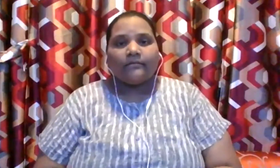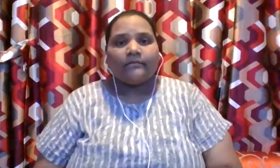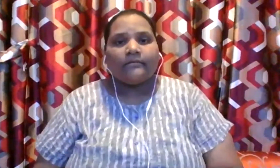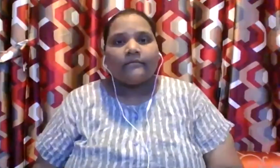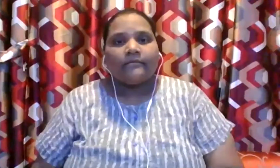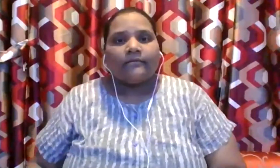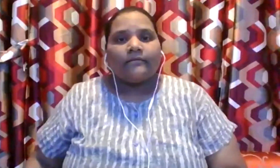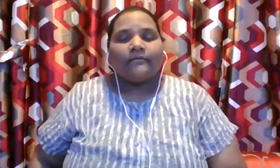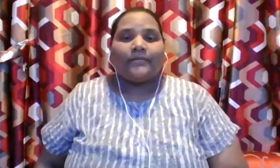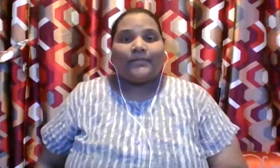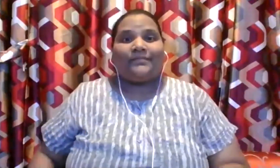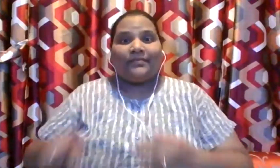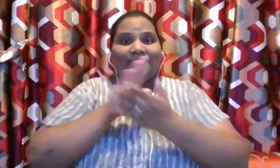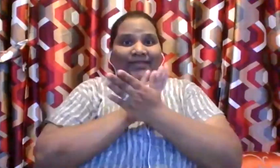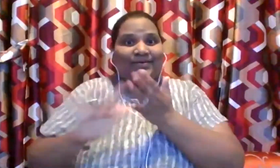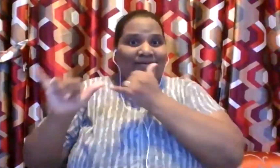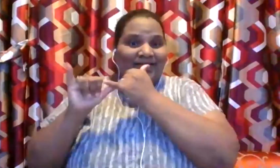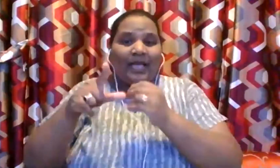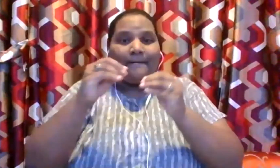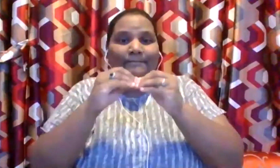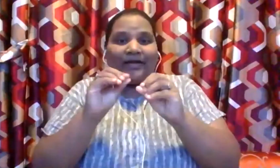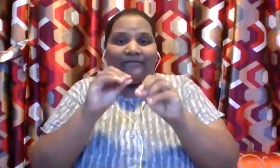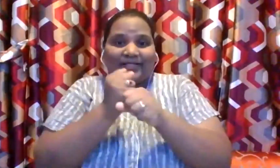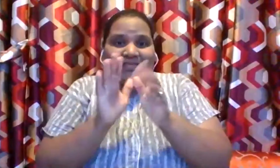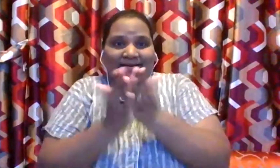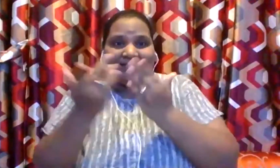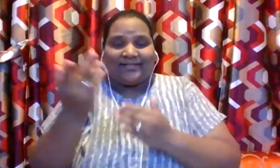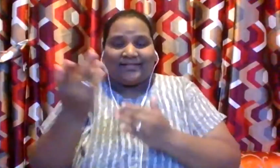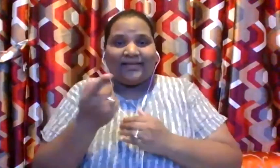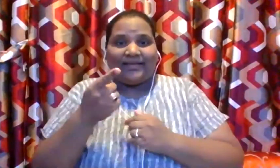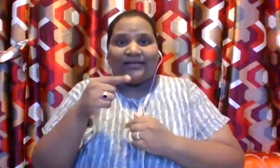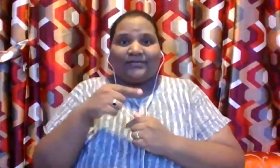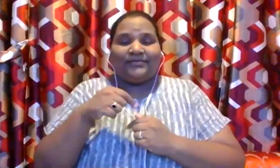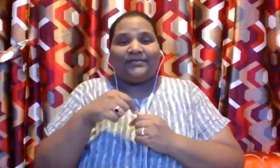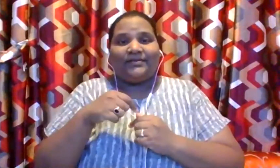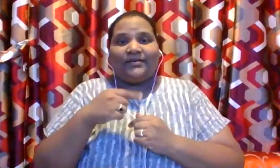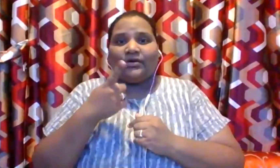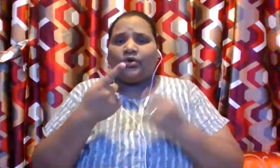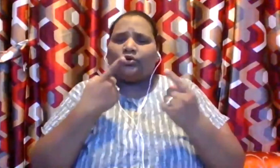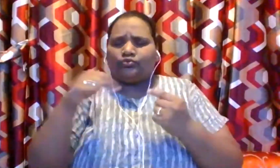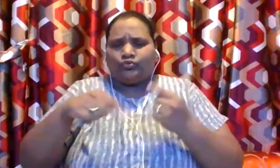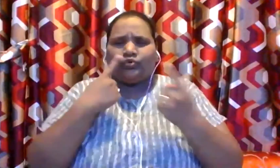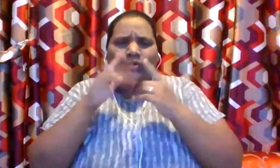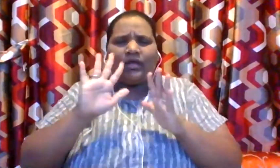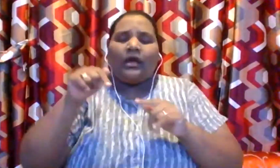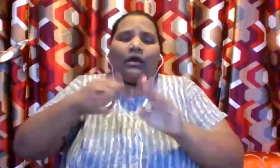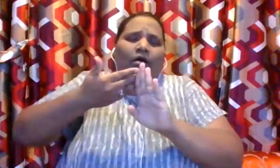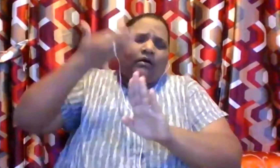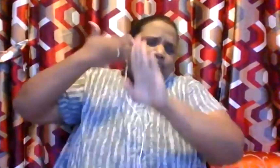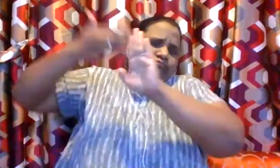Krishna in Bhagavad Gita, we're not talking today, we are talking about some millions of years ago. He gave this